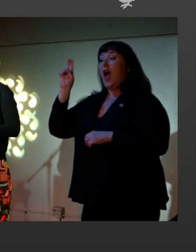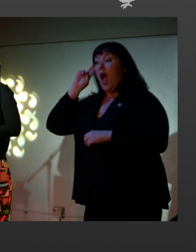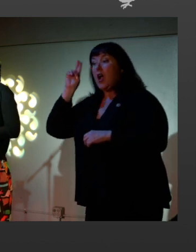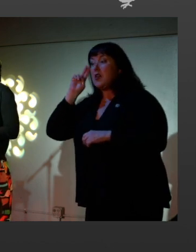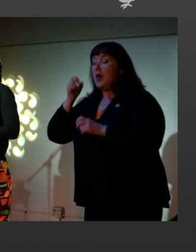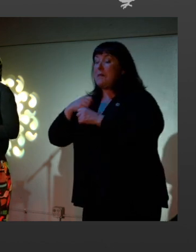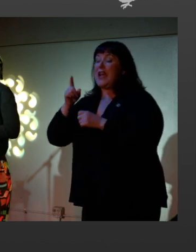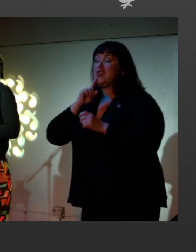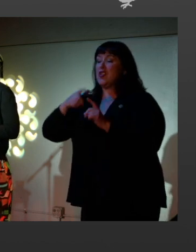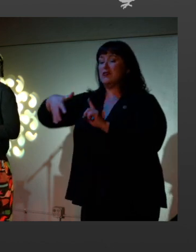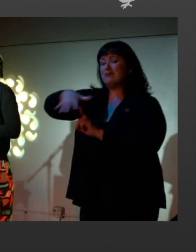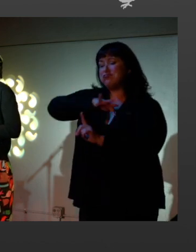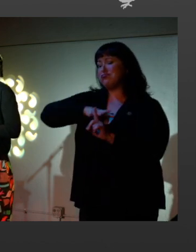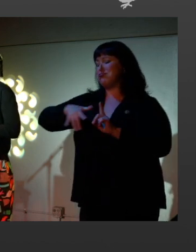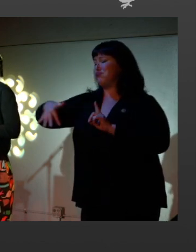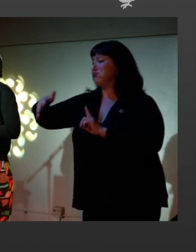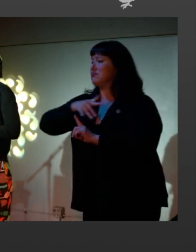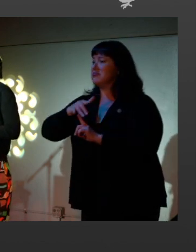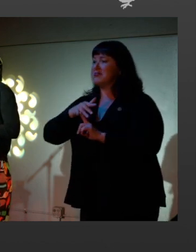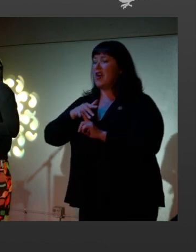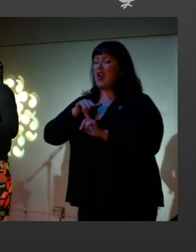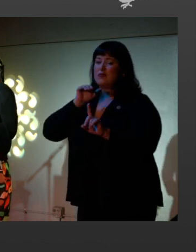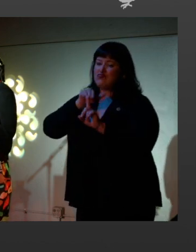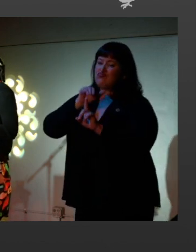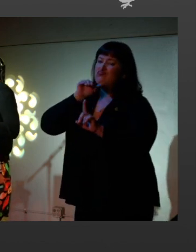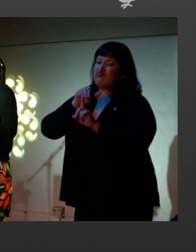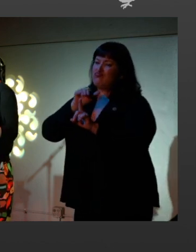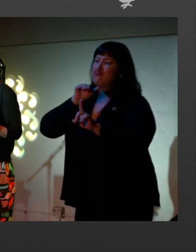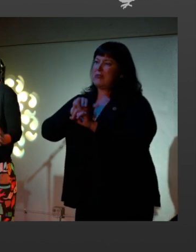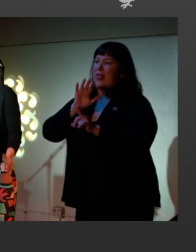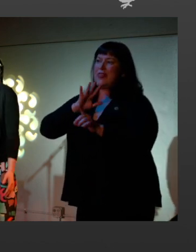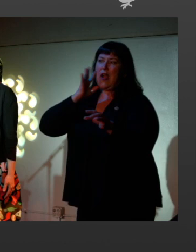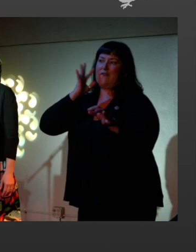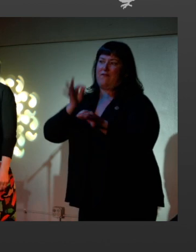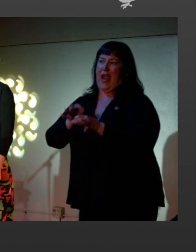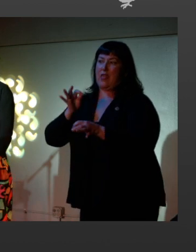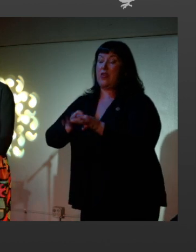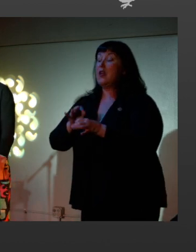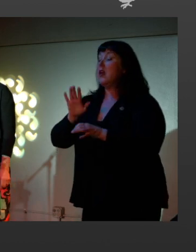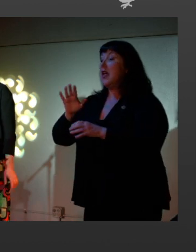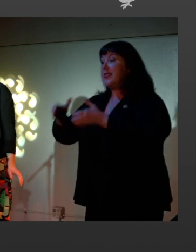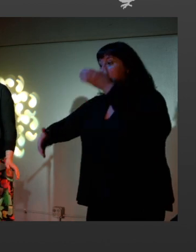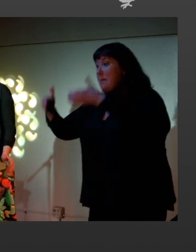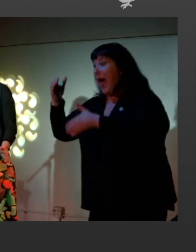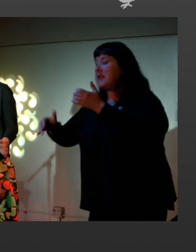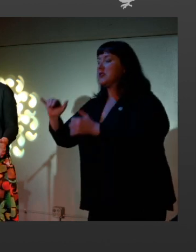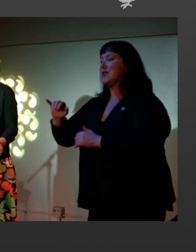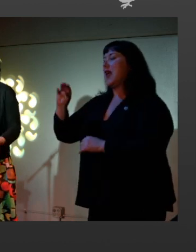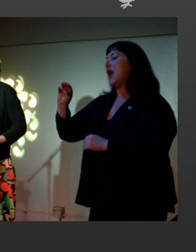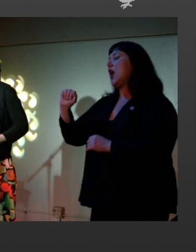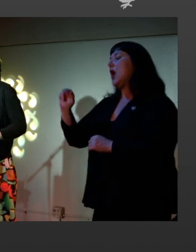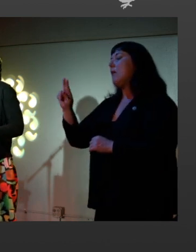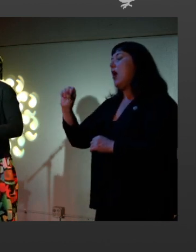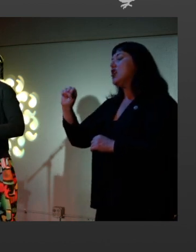by morose reminders of their faith. His palace was basically a mausoleum. He kept the